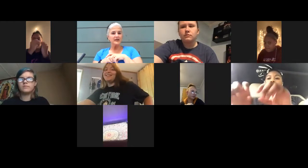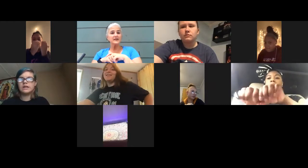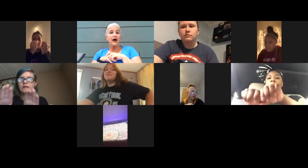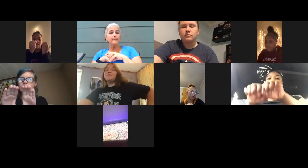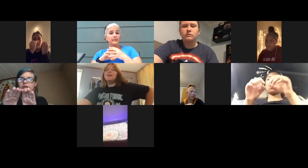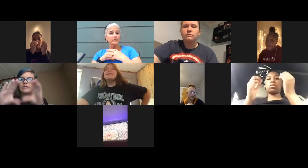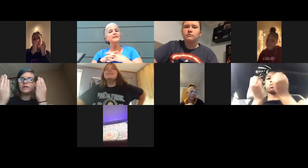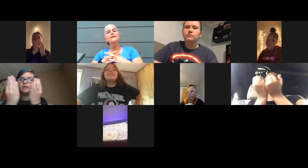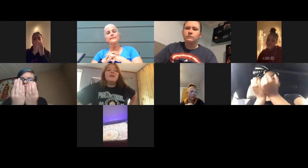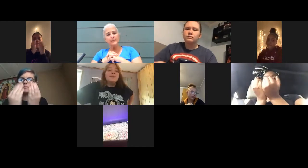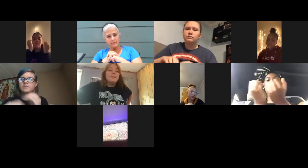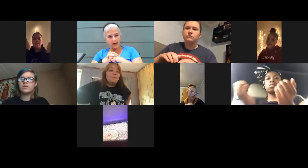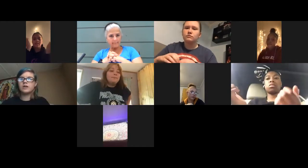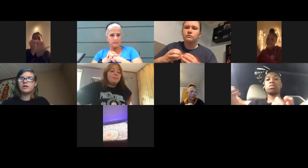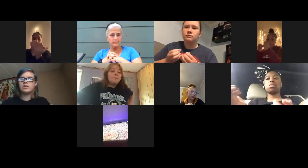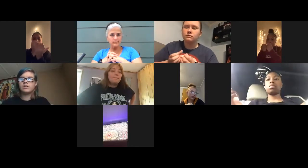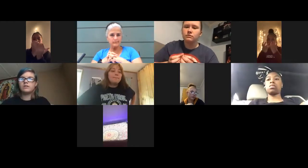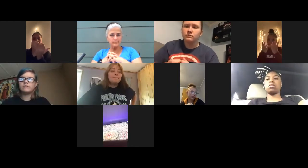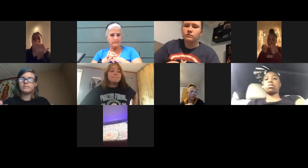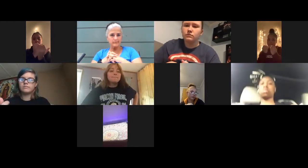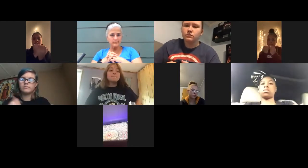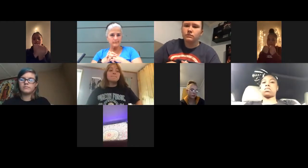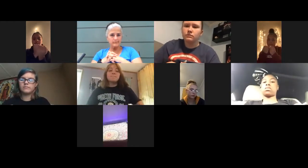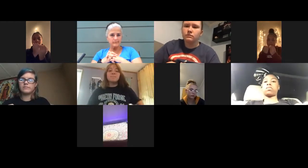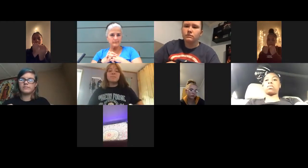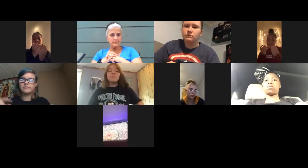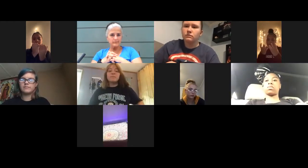Class, come here, come.